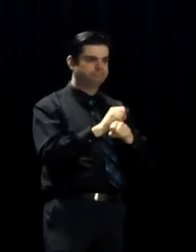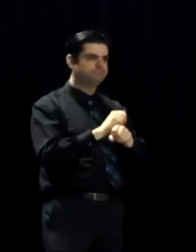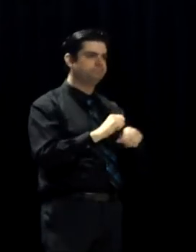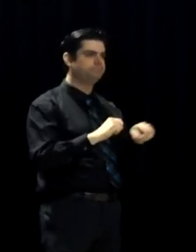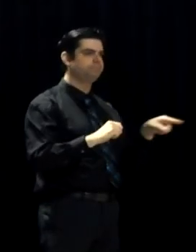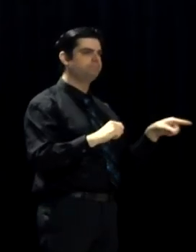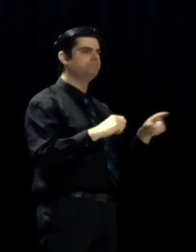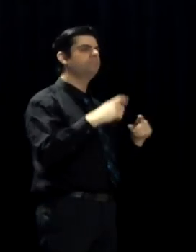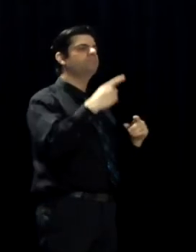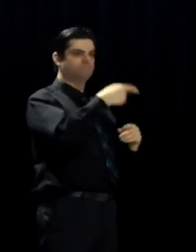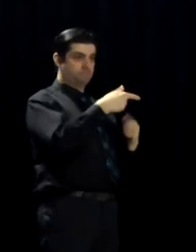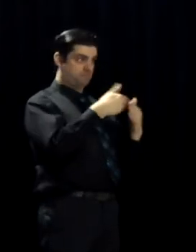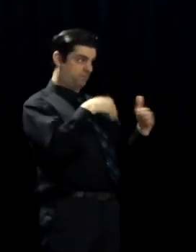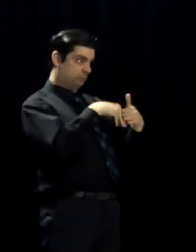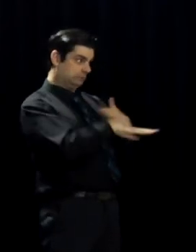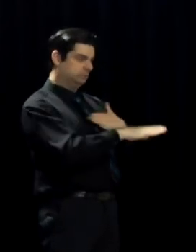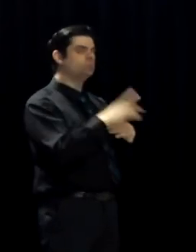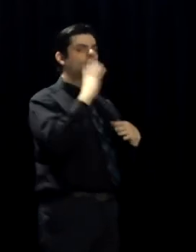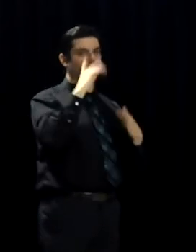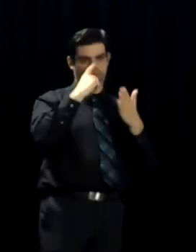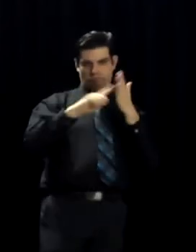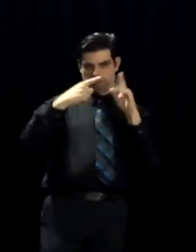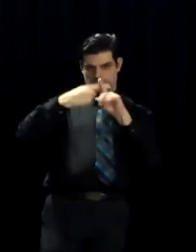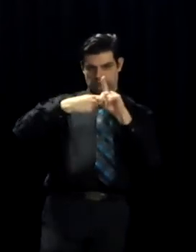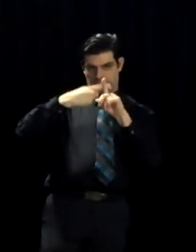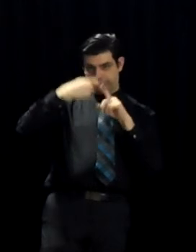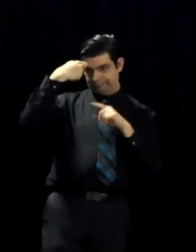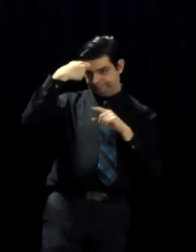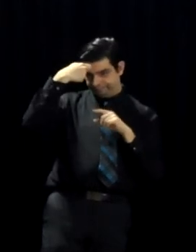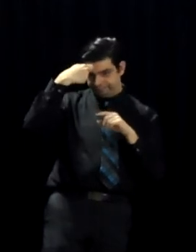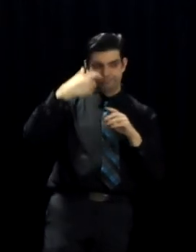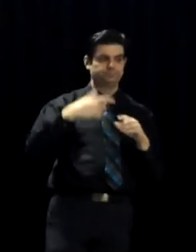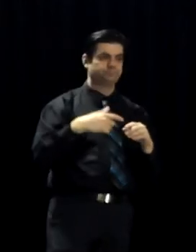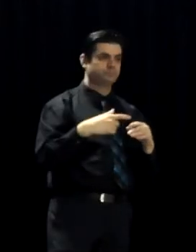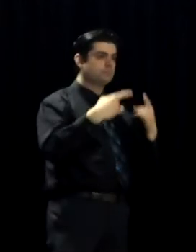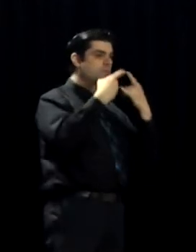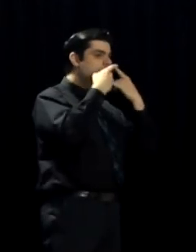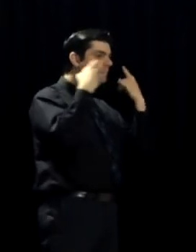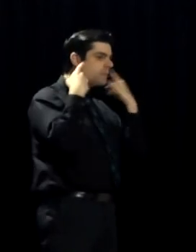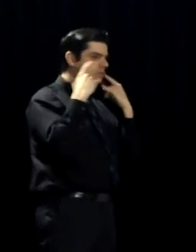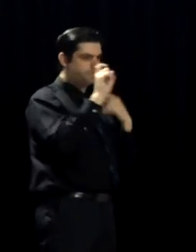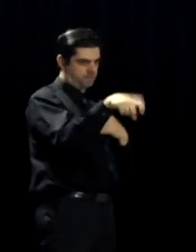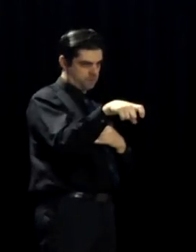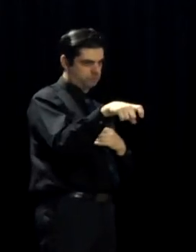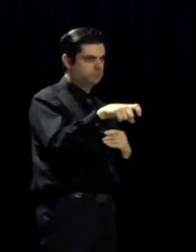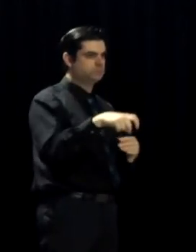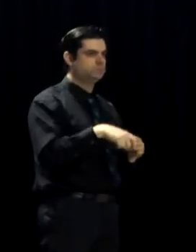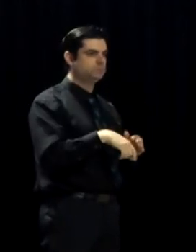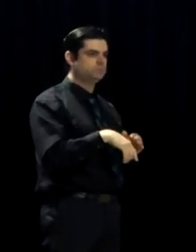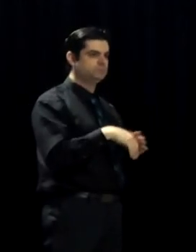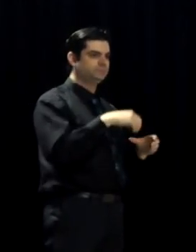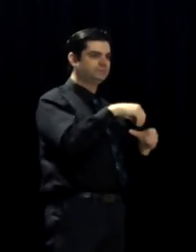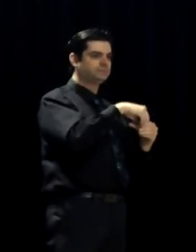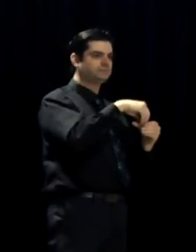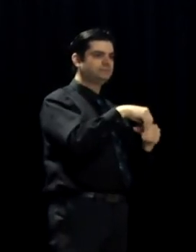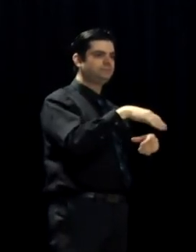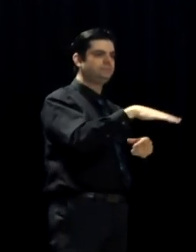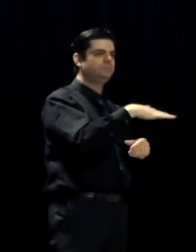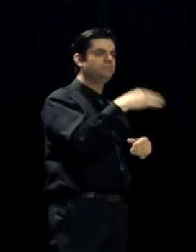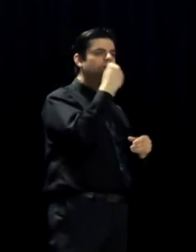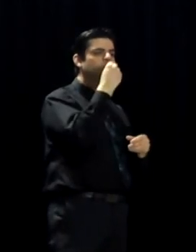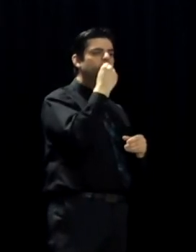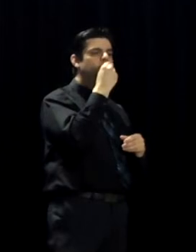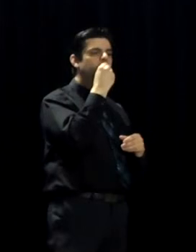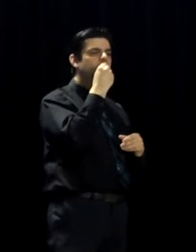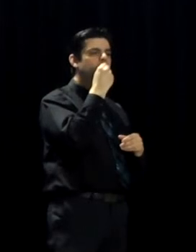masks. The indoor section of the zoo was shut down, no food at this time. But again,